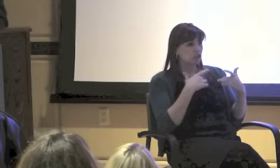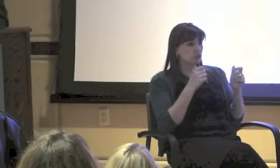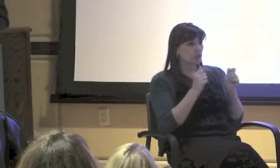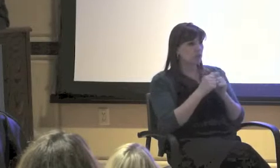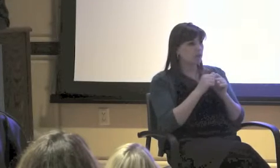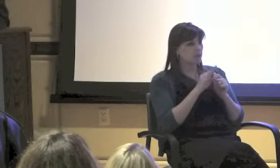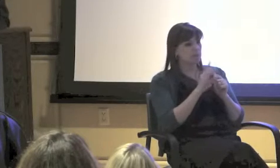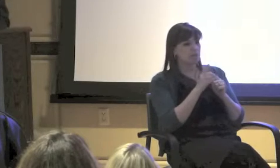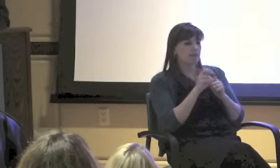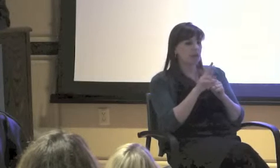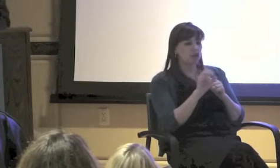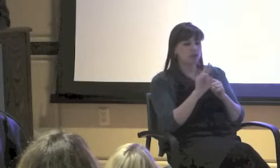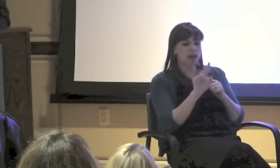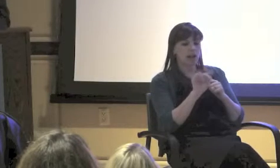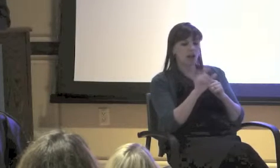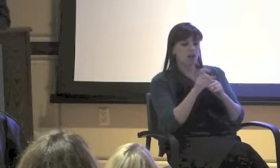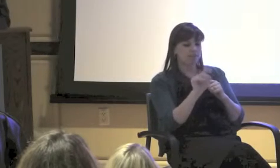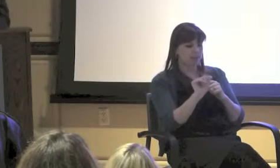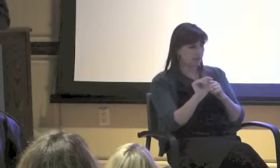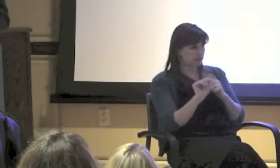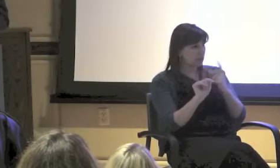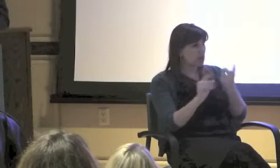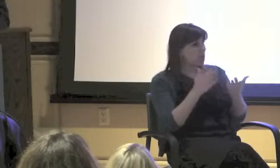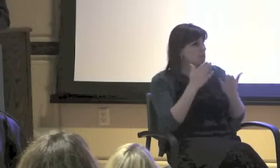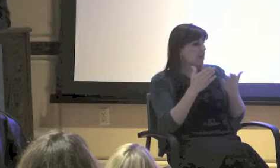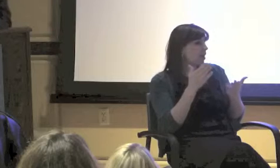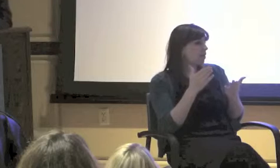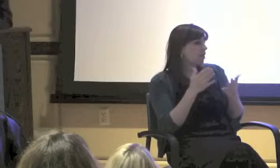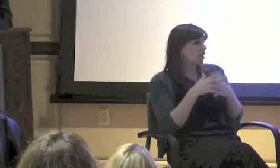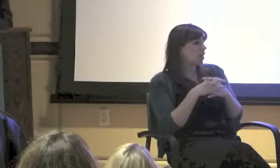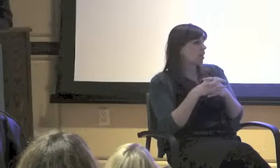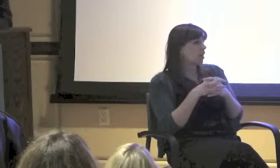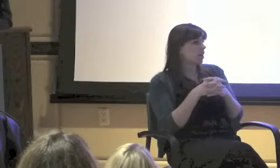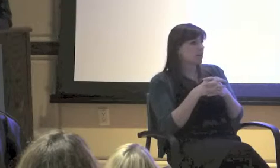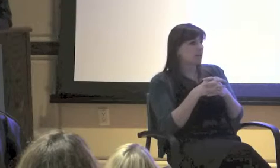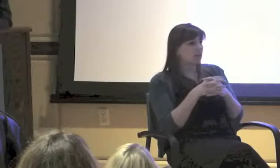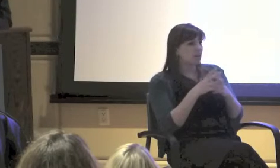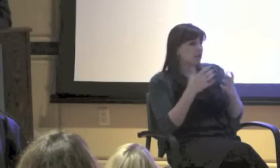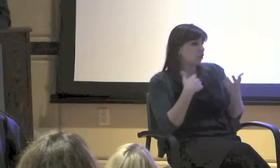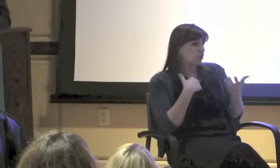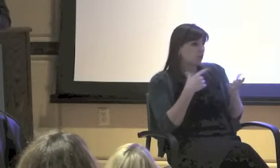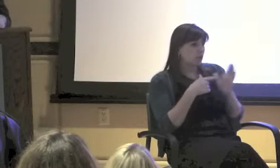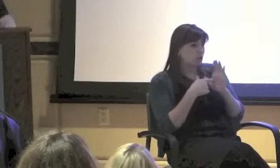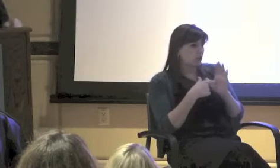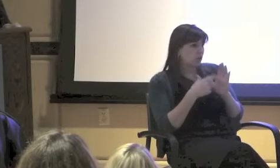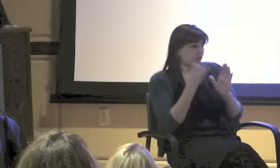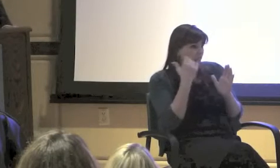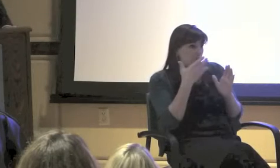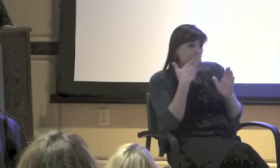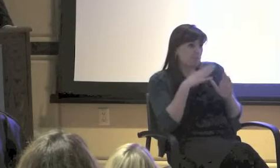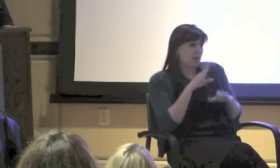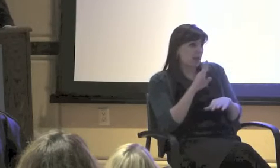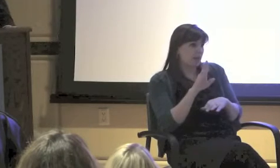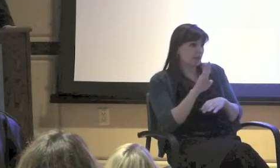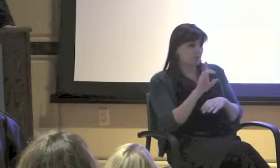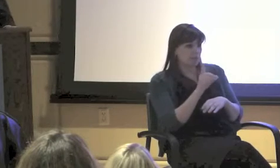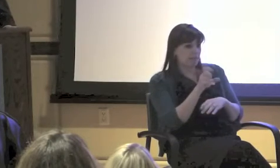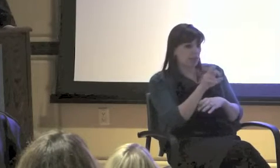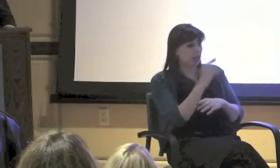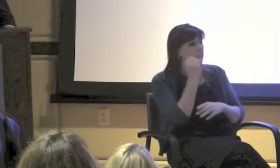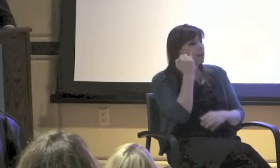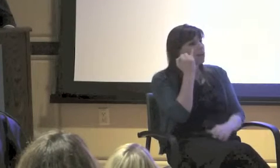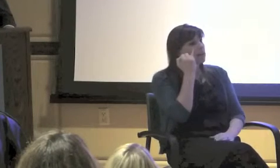is that you may unmask some bad bladders. And so if you just tighten up